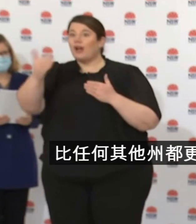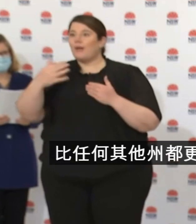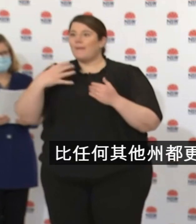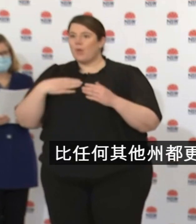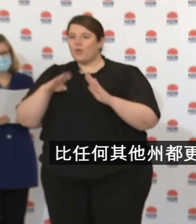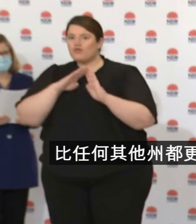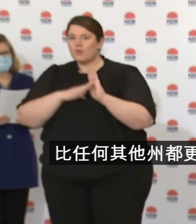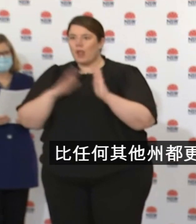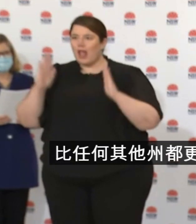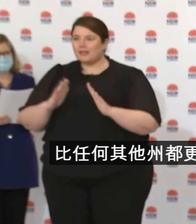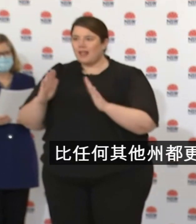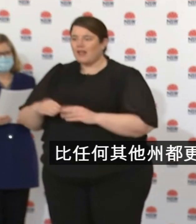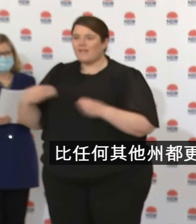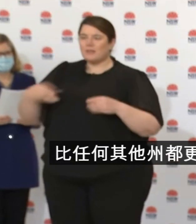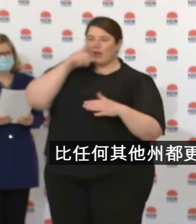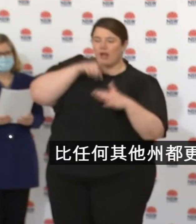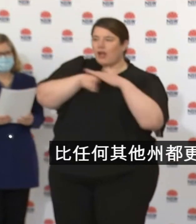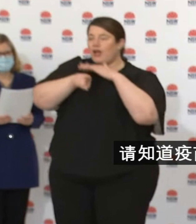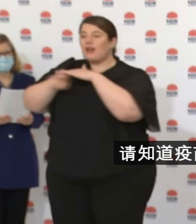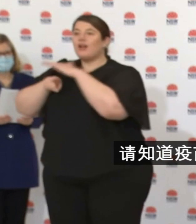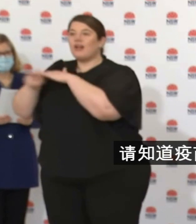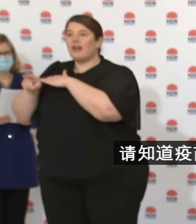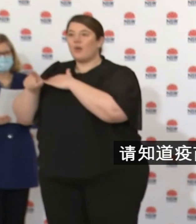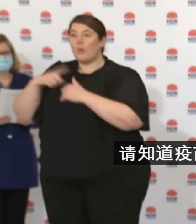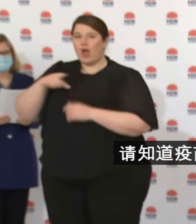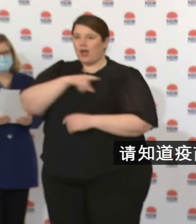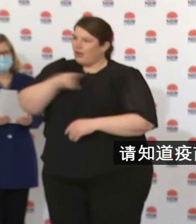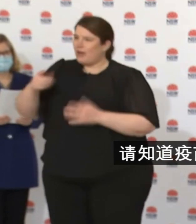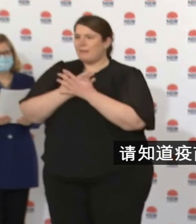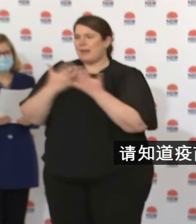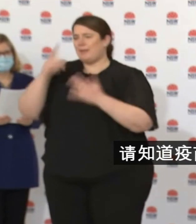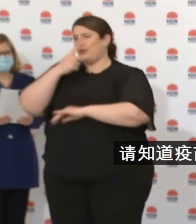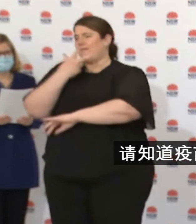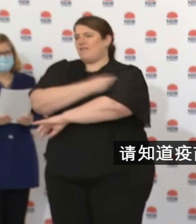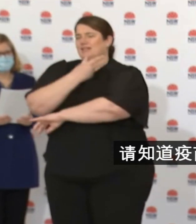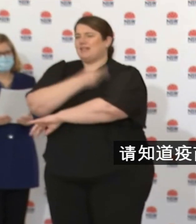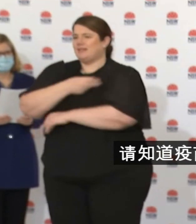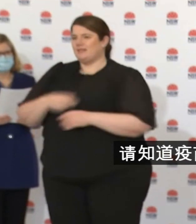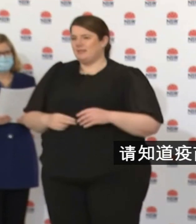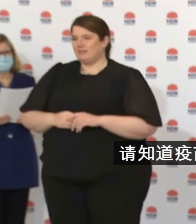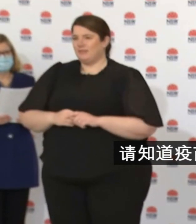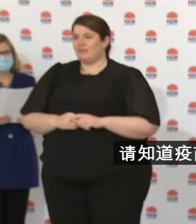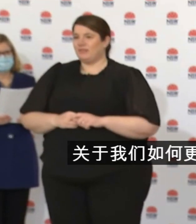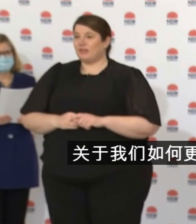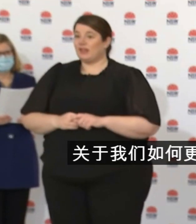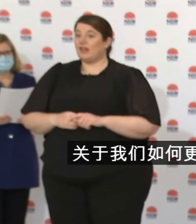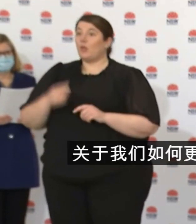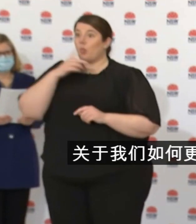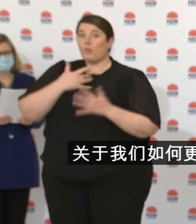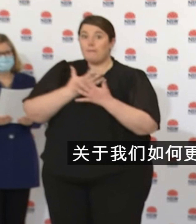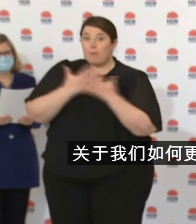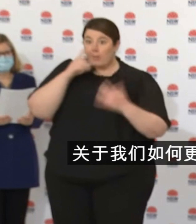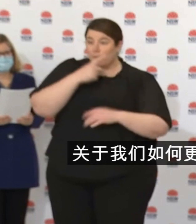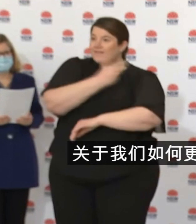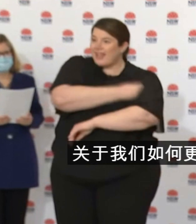any other state because our vaccination rates are higher. Please know that the vaccination rate gives us those freedoms to make decisions about